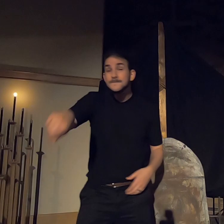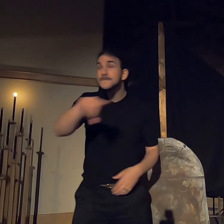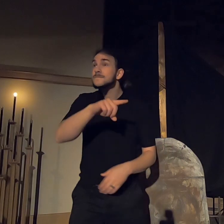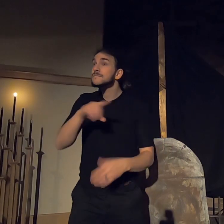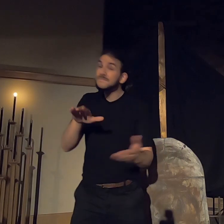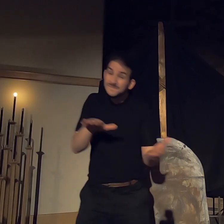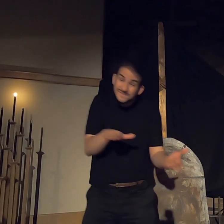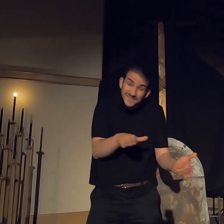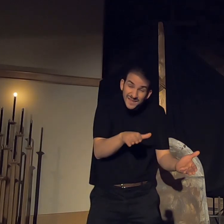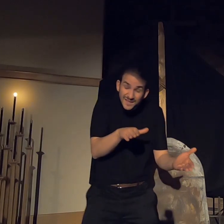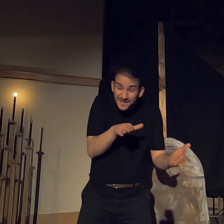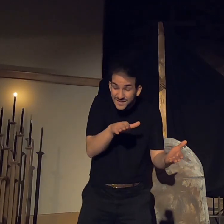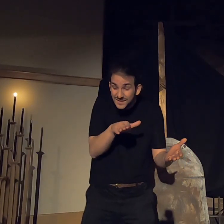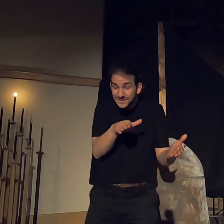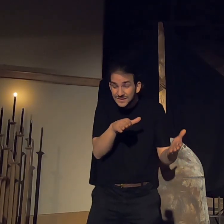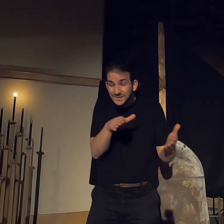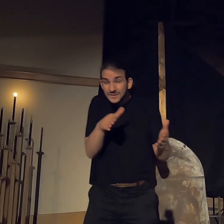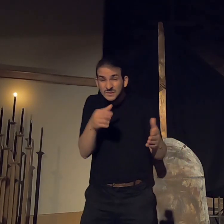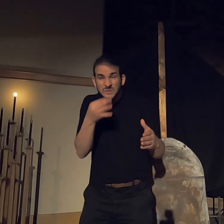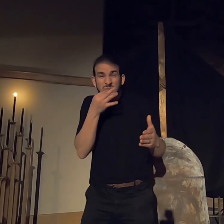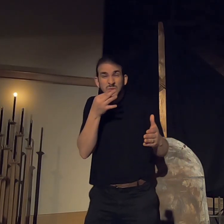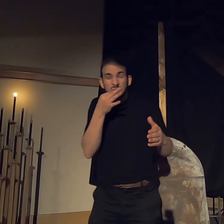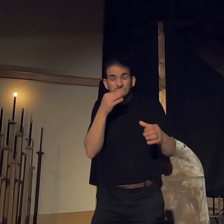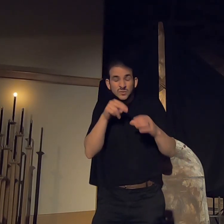Even those who are dying and almost in the grave